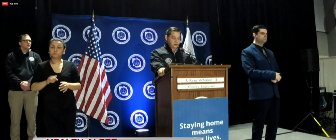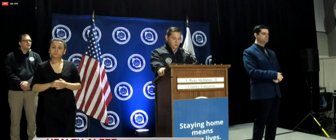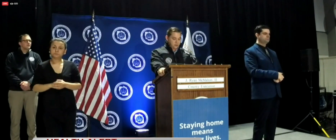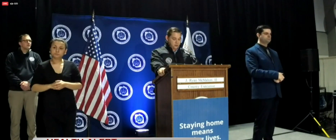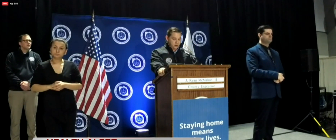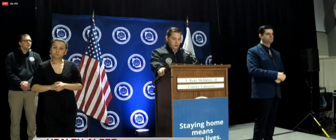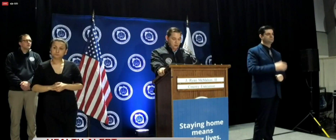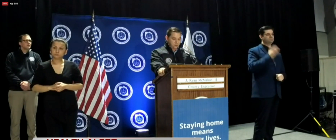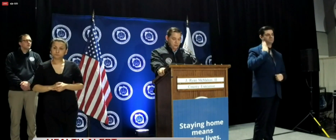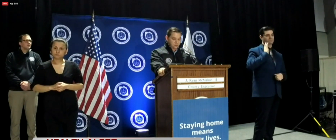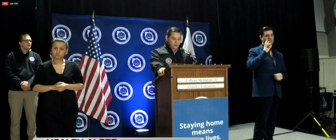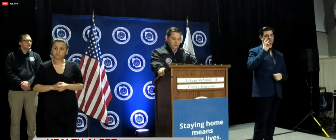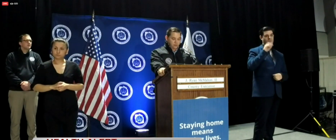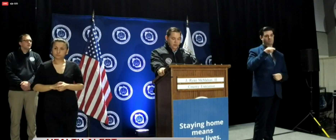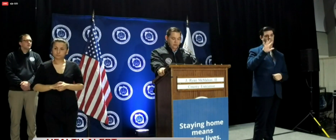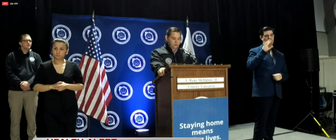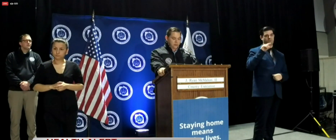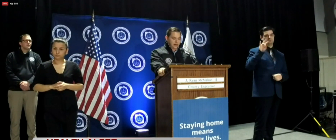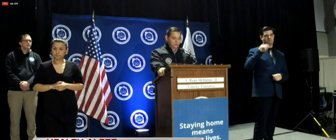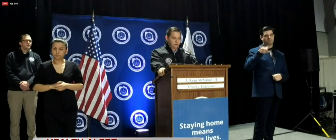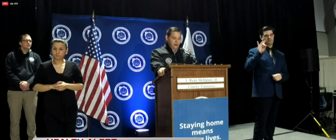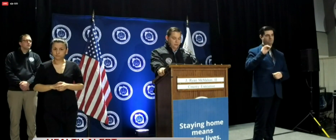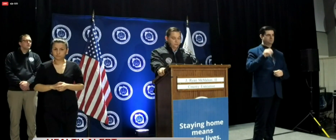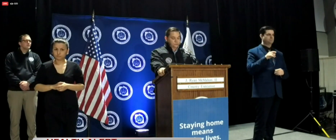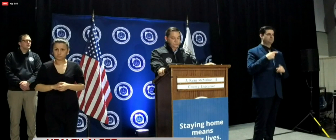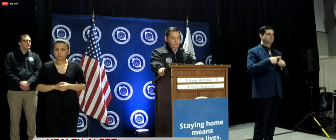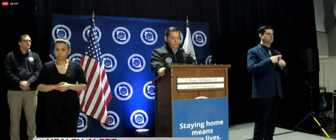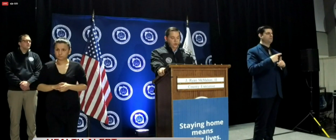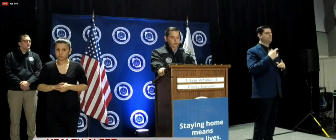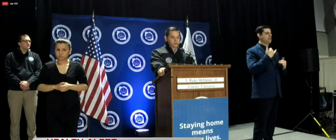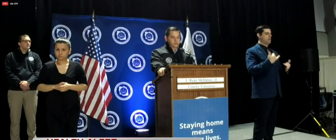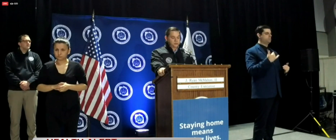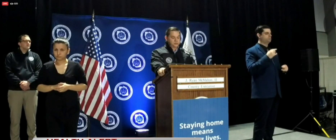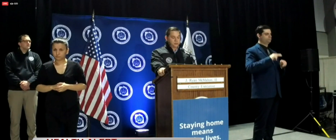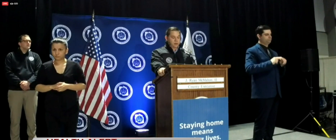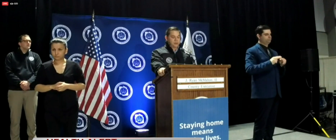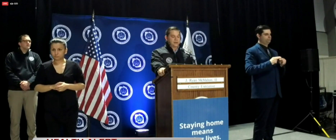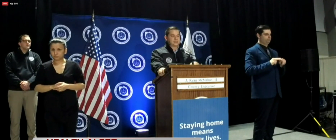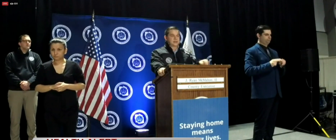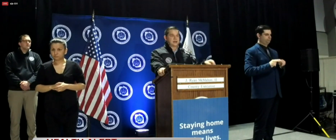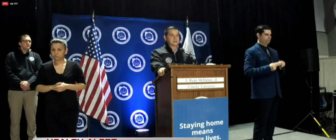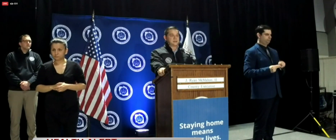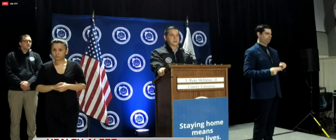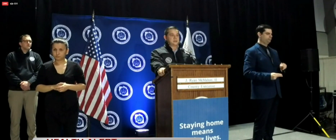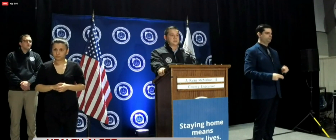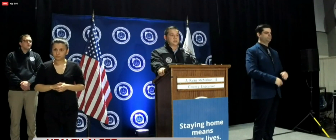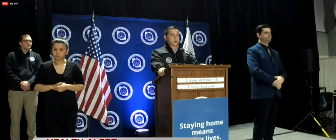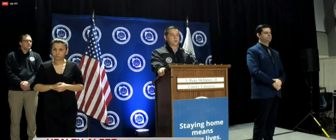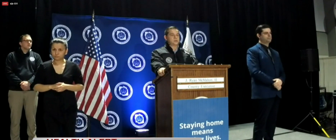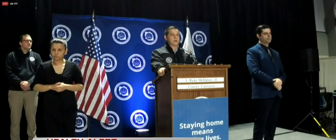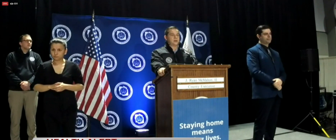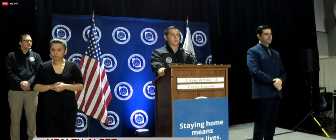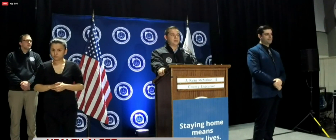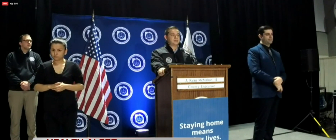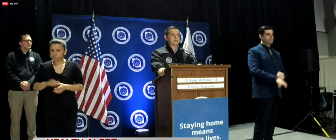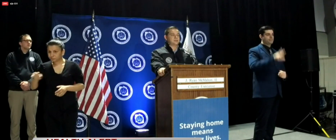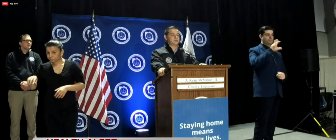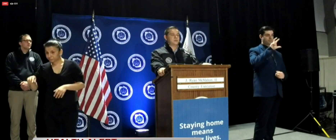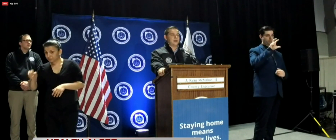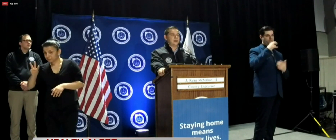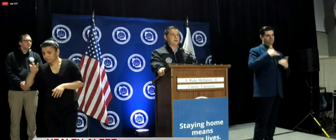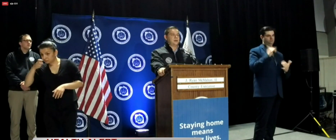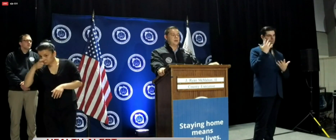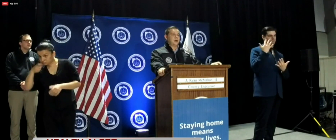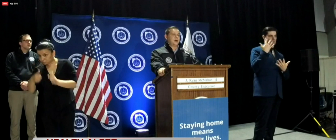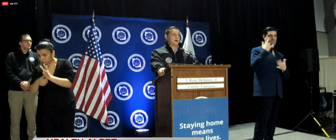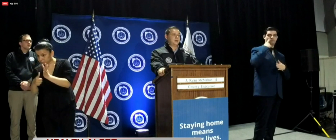4% yesterday, and we got a lot of them back. 300 pending tests is the lowest amount of pending tests we've